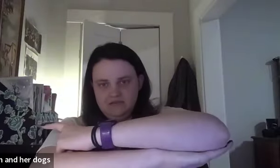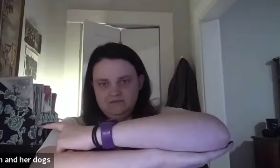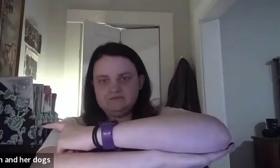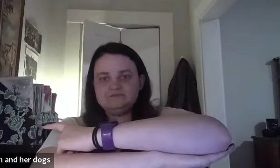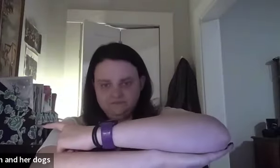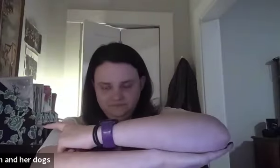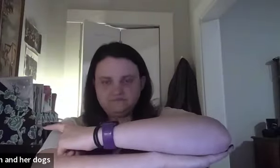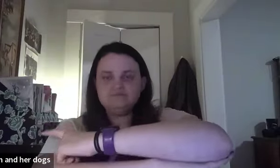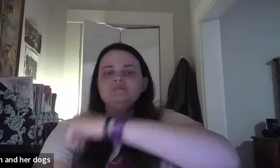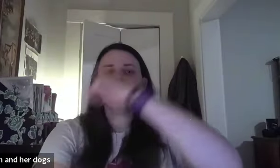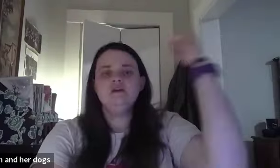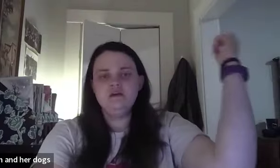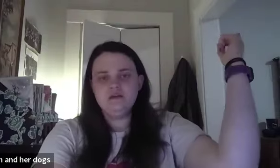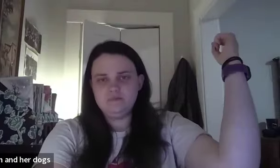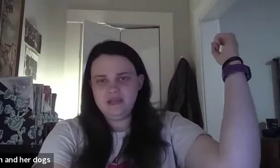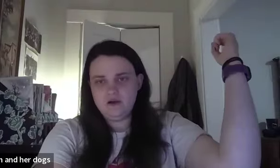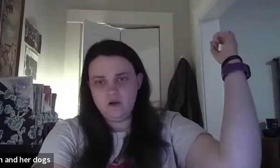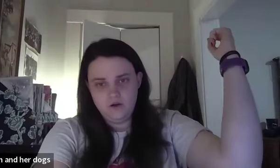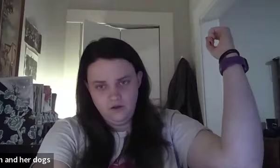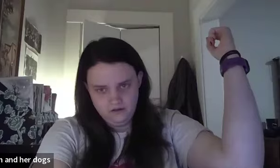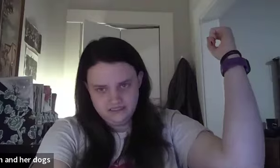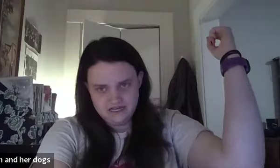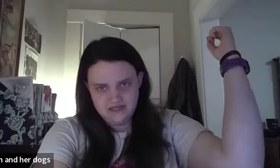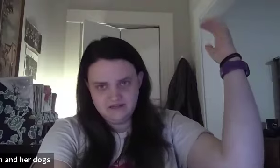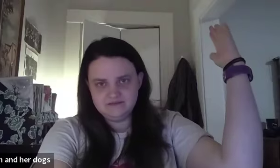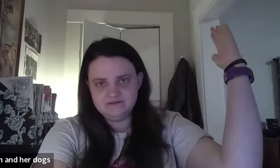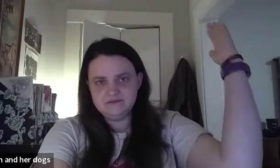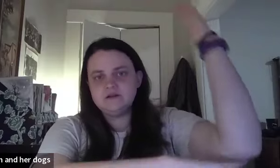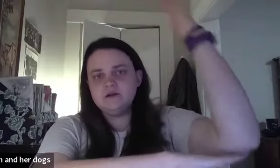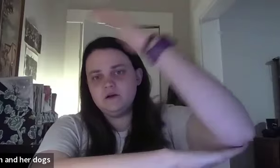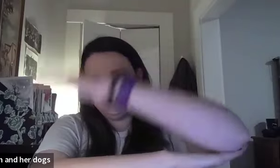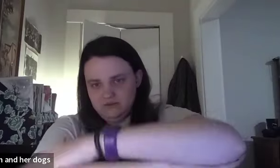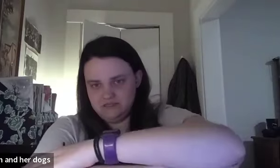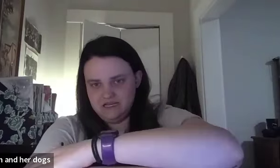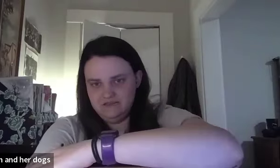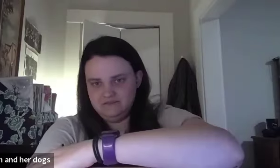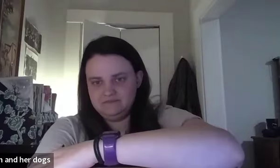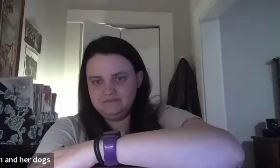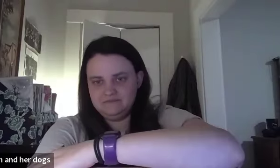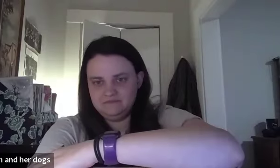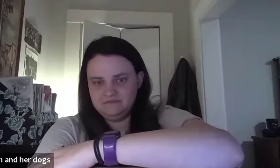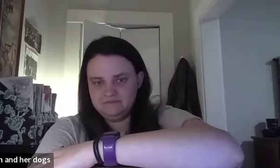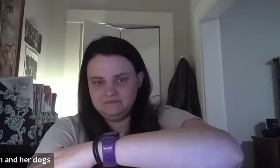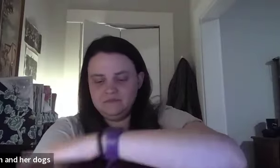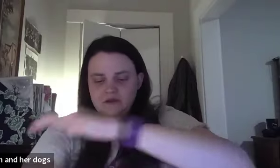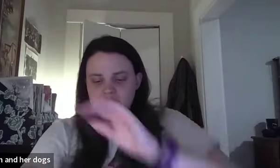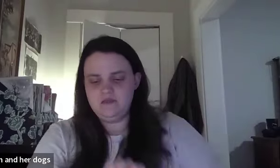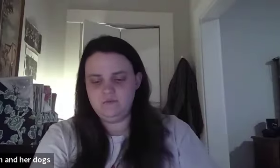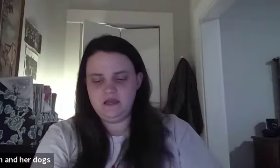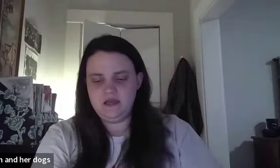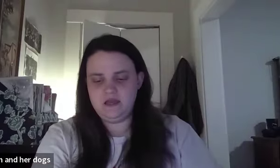day. Then we had all day, all day. And then we